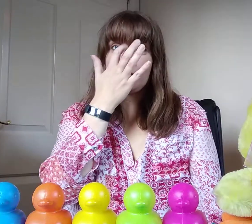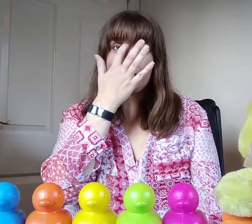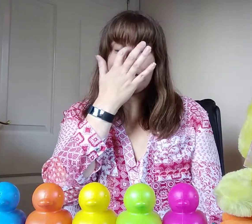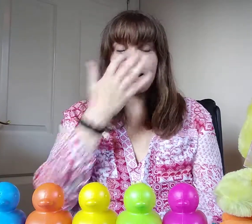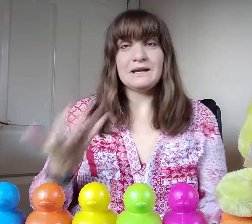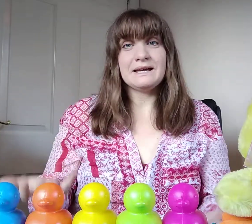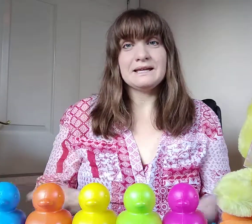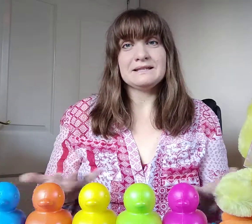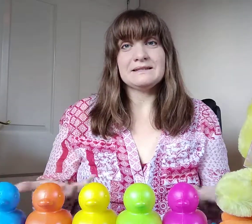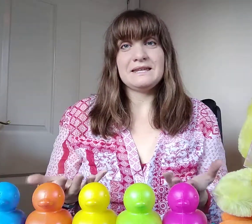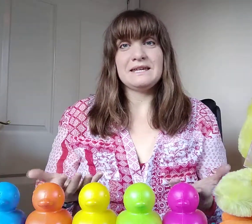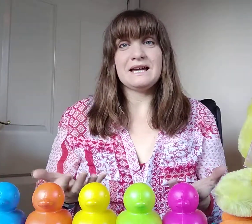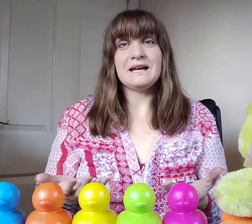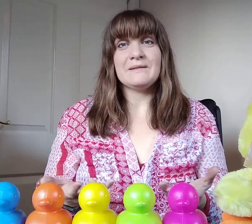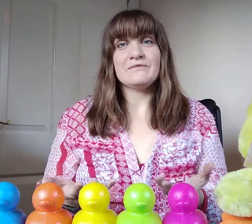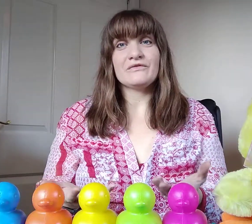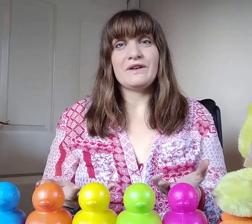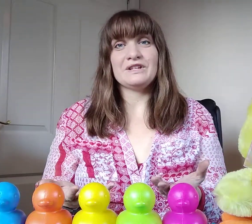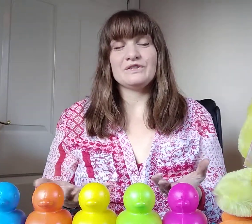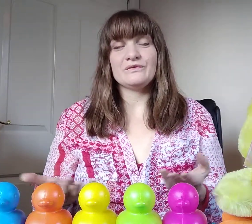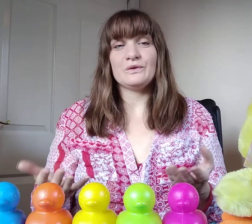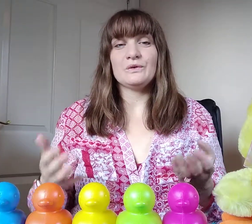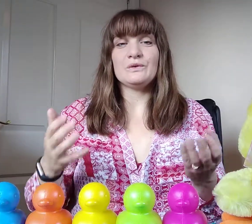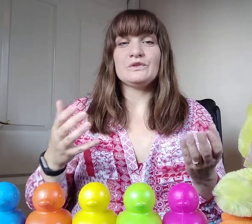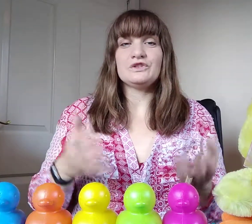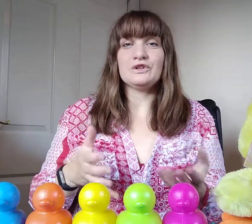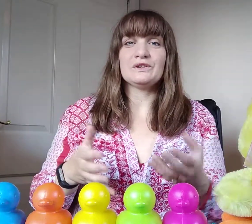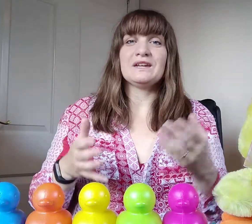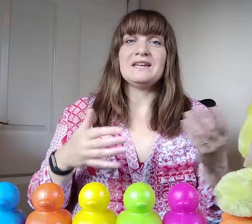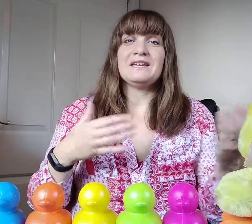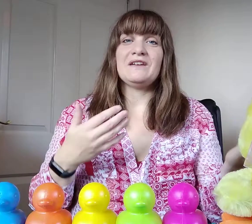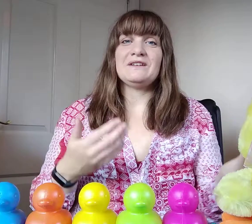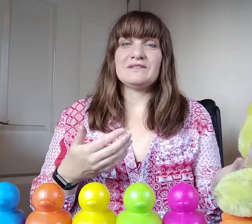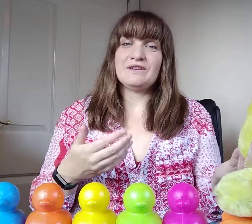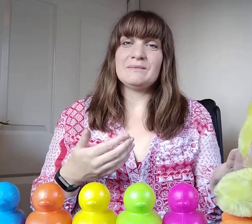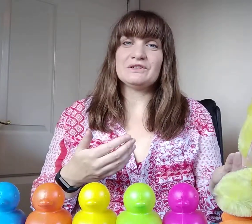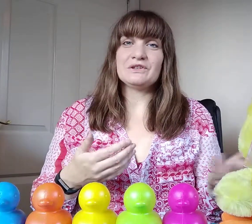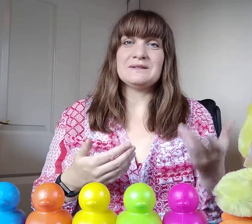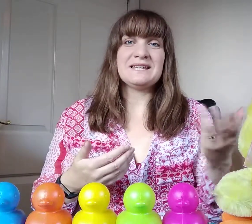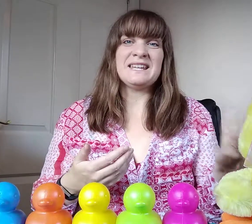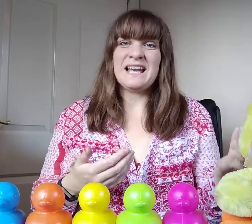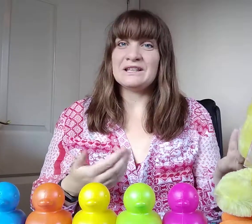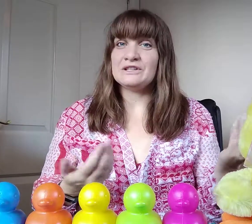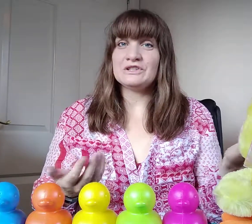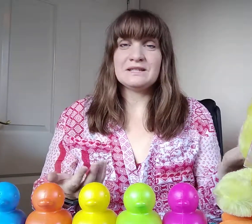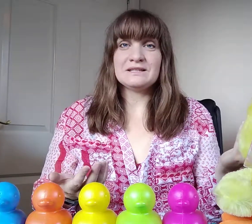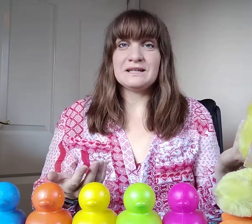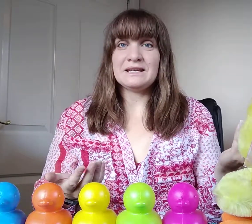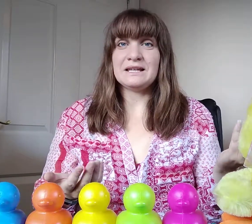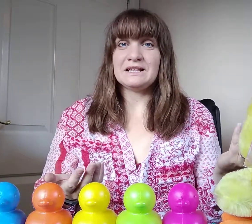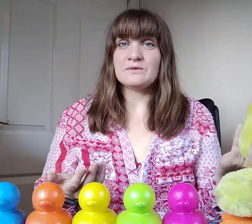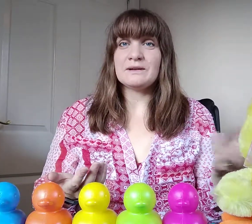although canard is the French for duck, if it's a female duck we say can. Just as in English we might